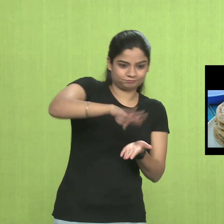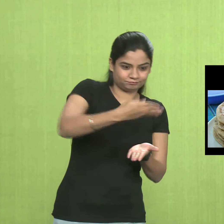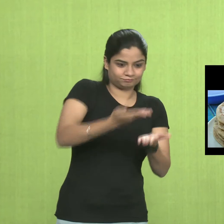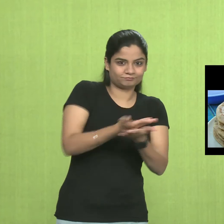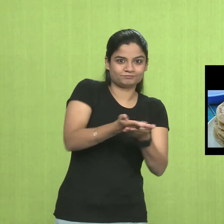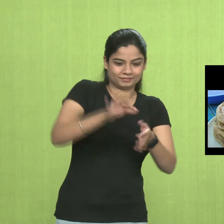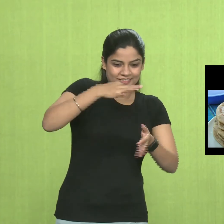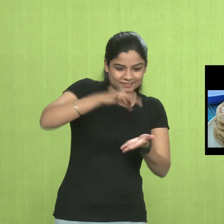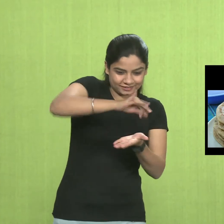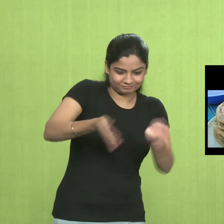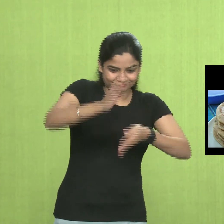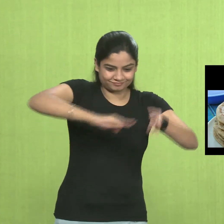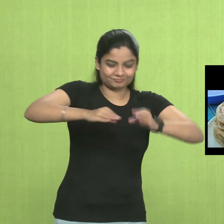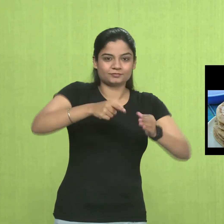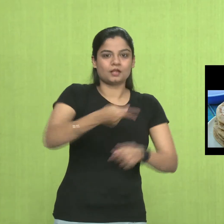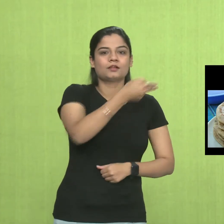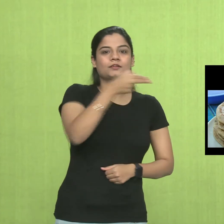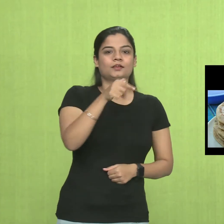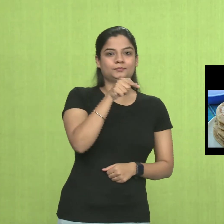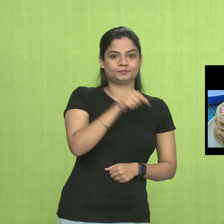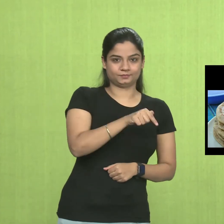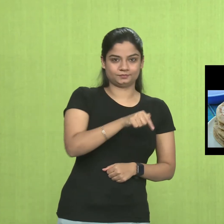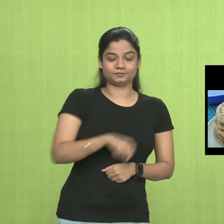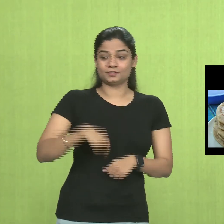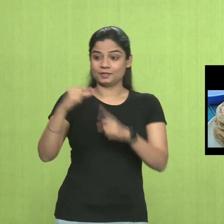wheat. Puri is made out of maida.